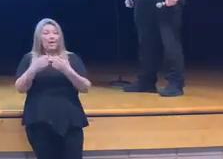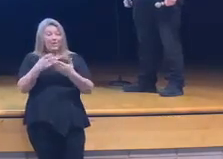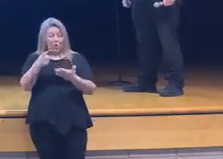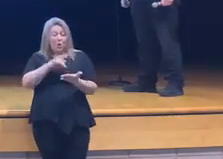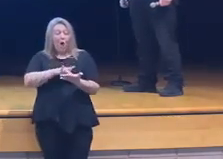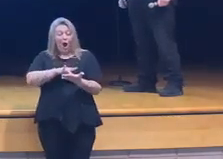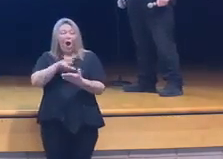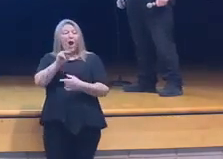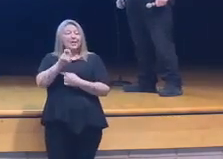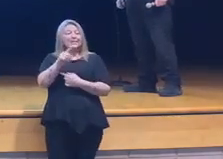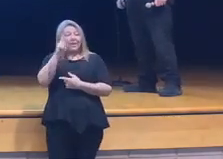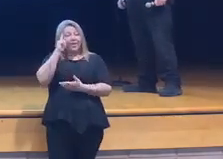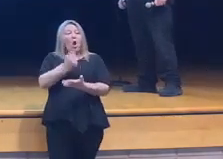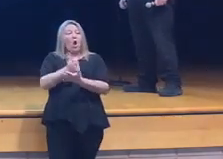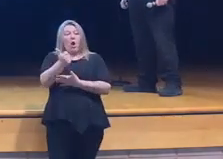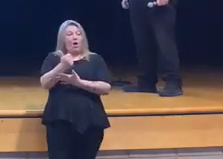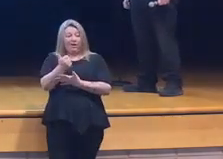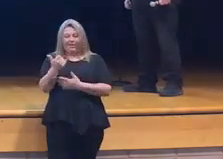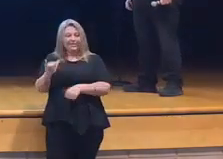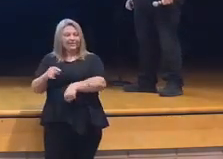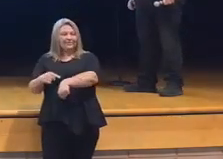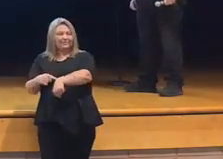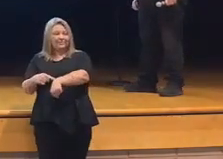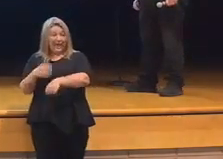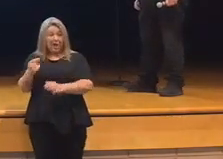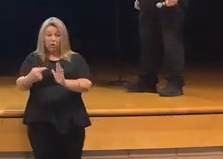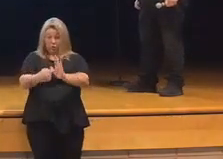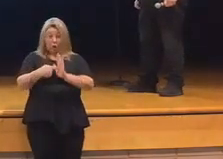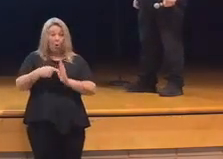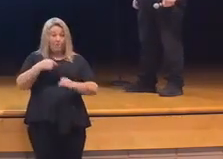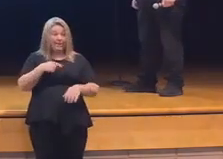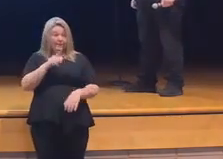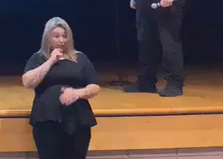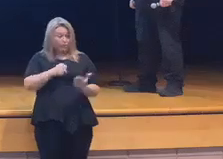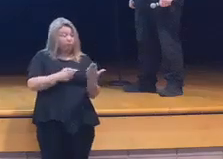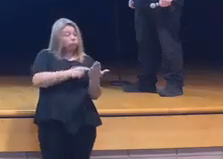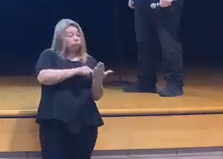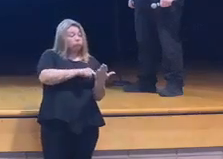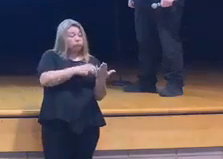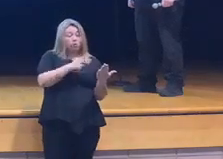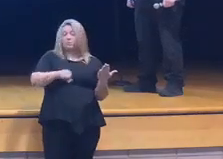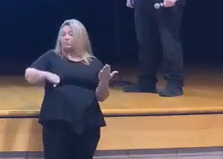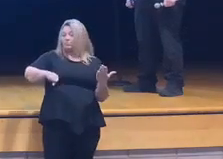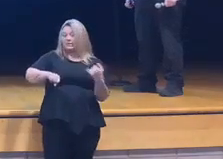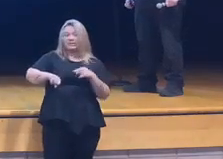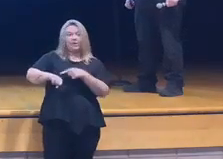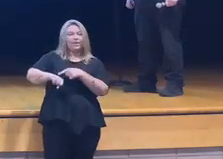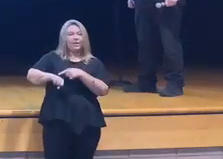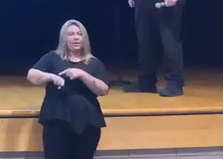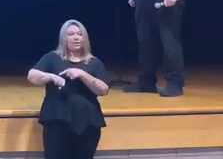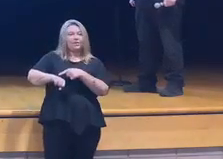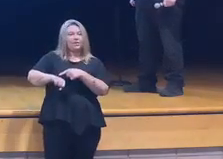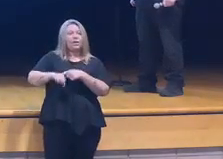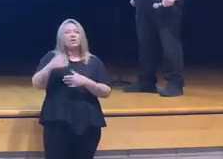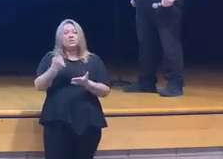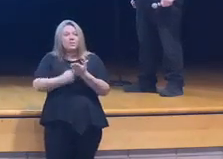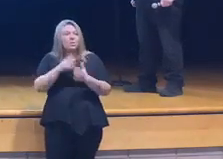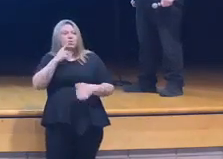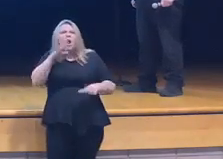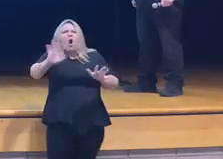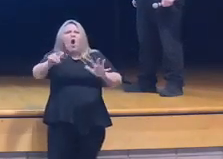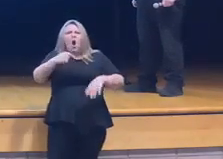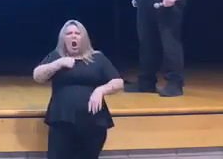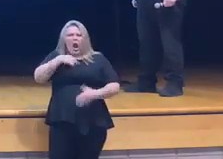another. And she showed it to us while we were standing there. So those are little things that just because somebody says, well, I hit unsend before it